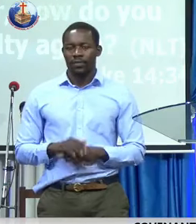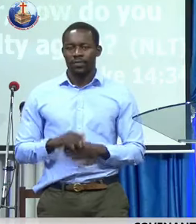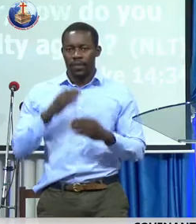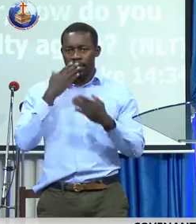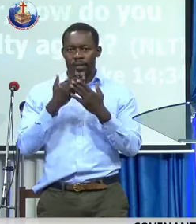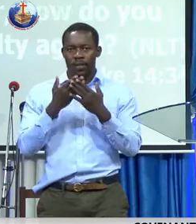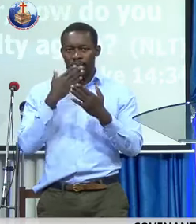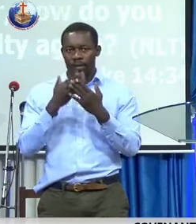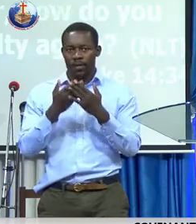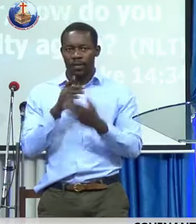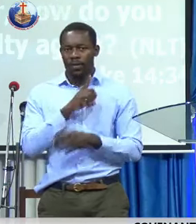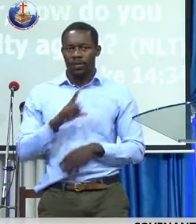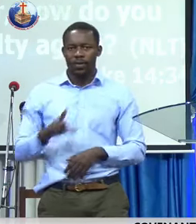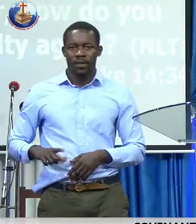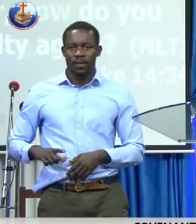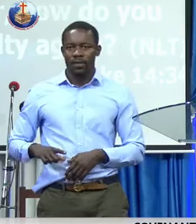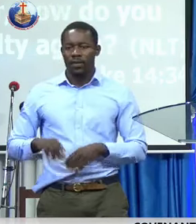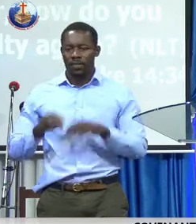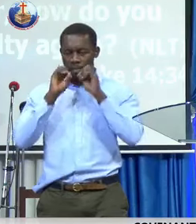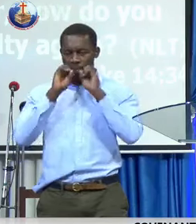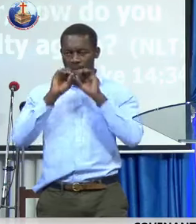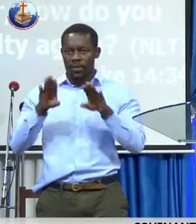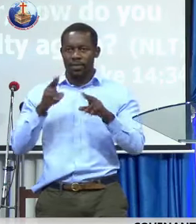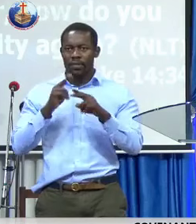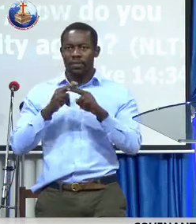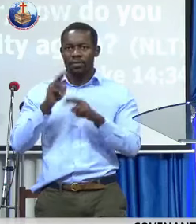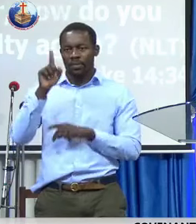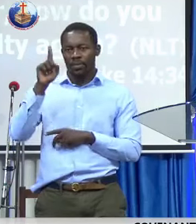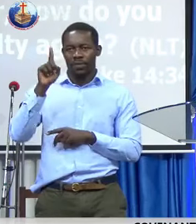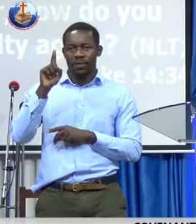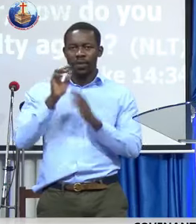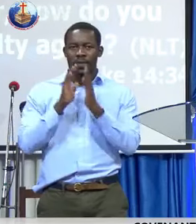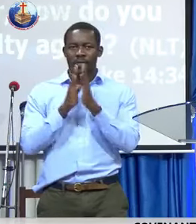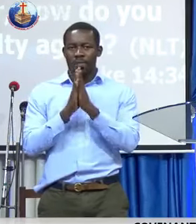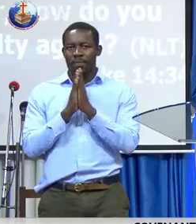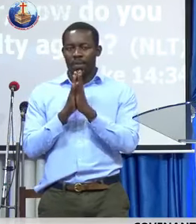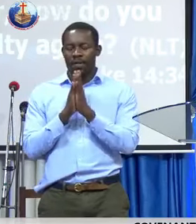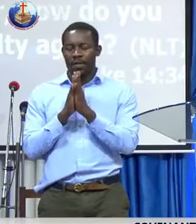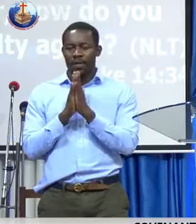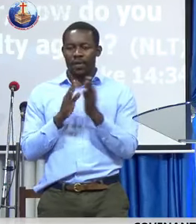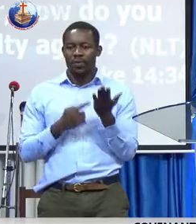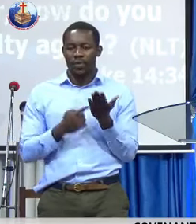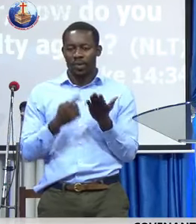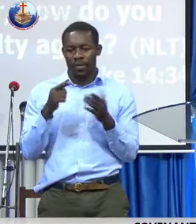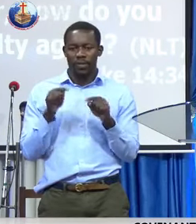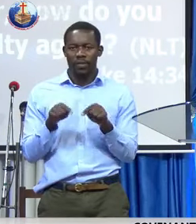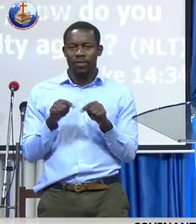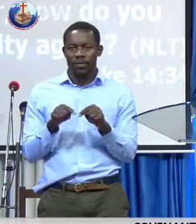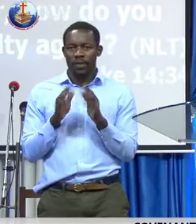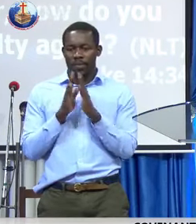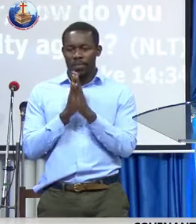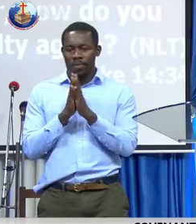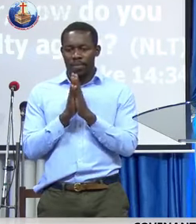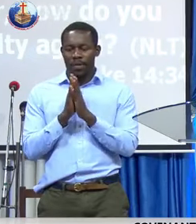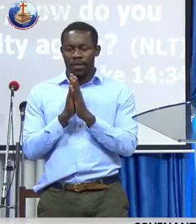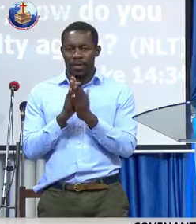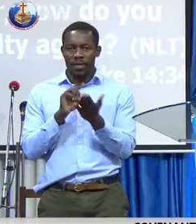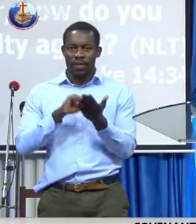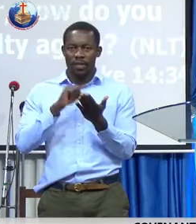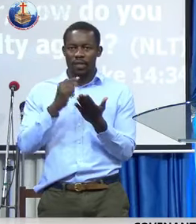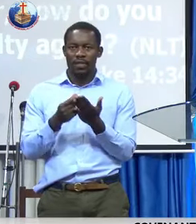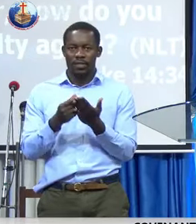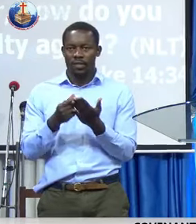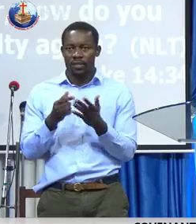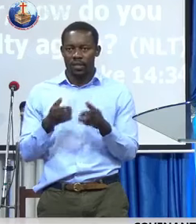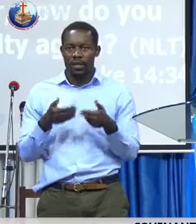you, Lord. Oh, we bless your name. How we pray even for this week, for your grace, O Lord,